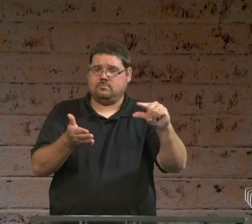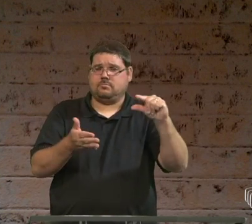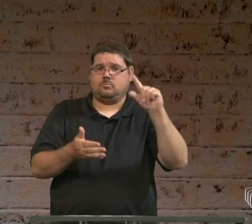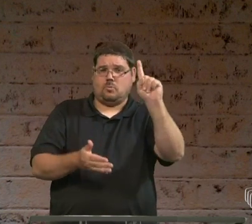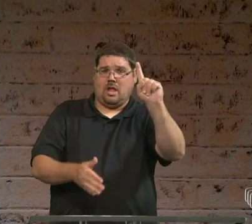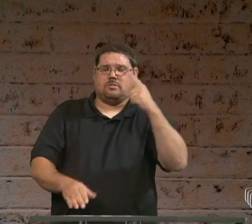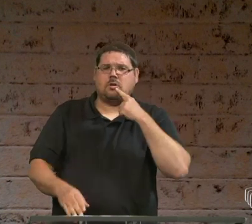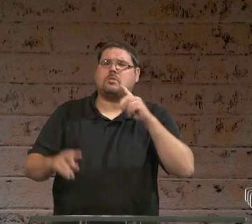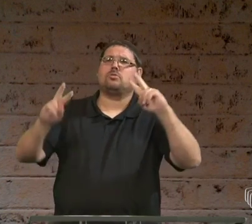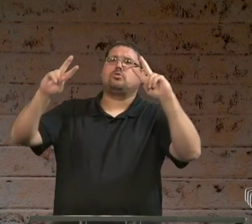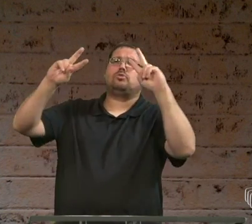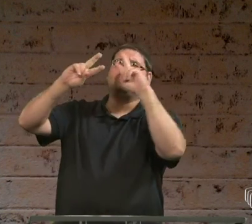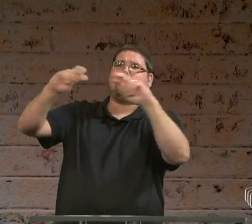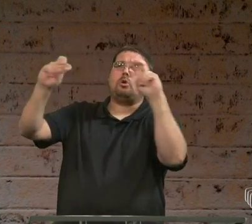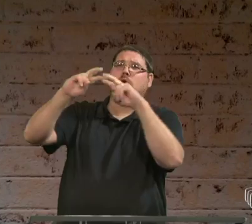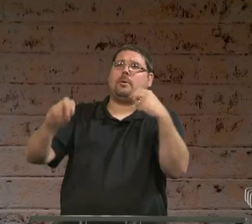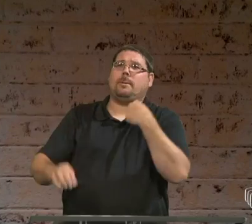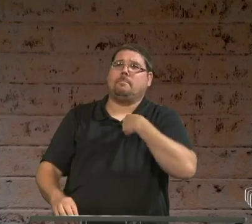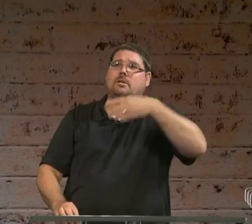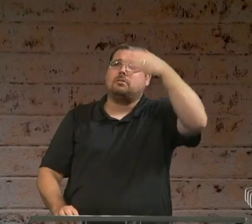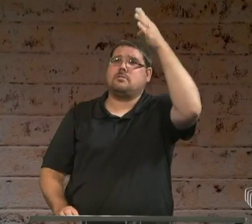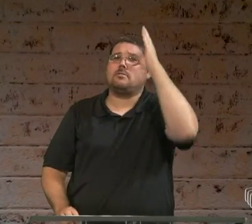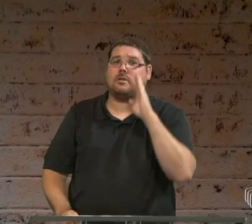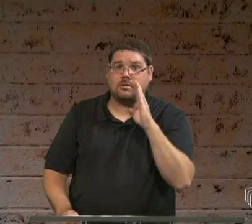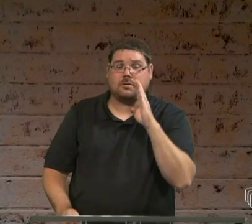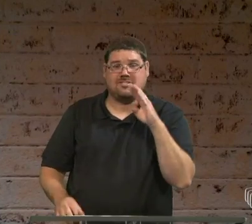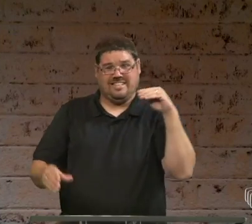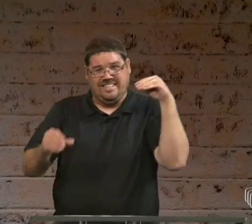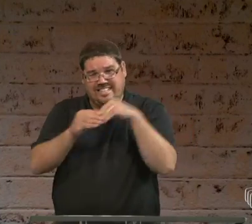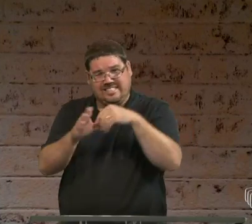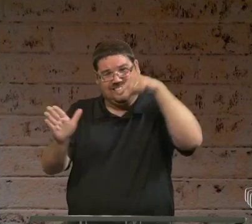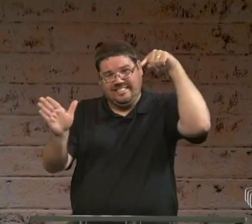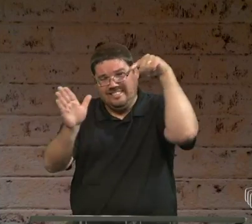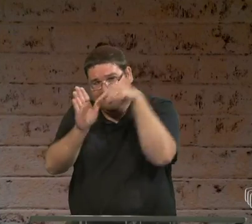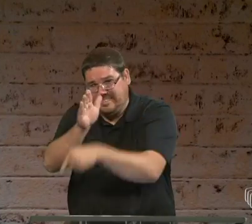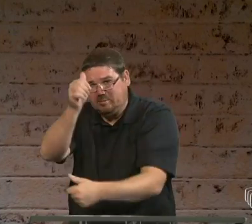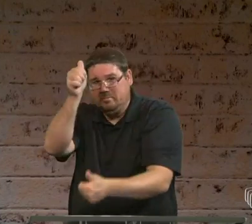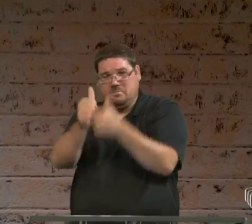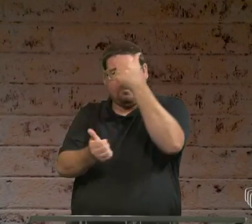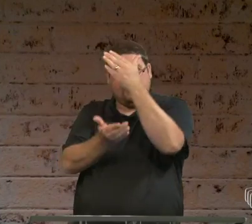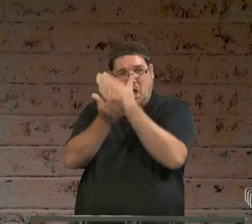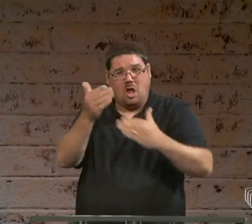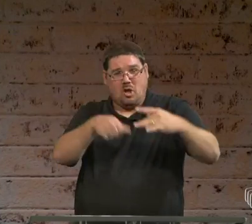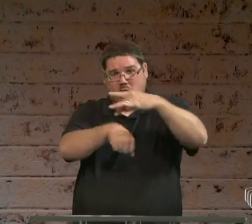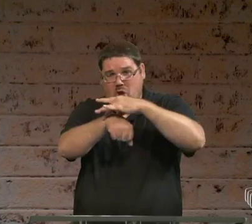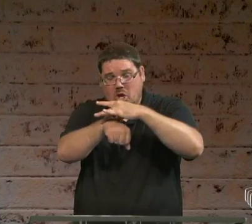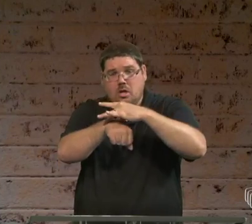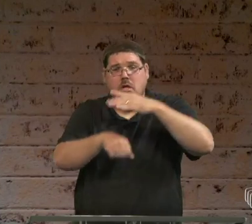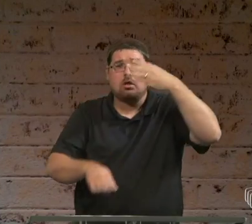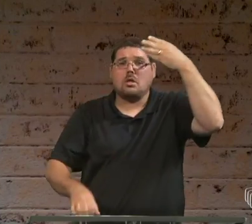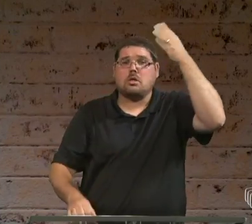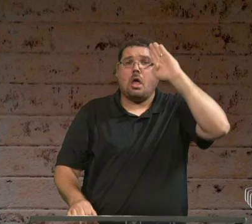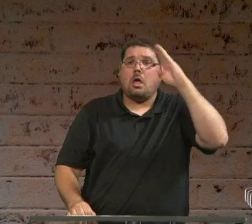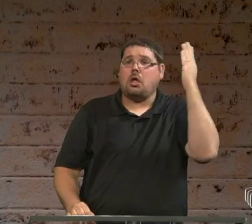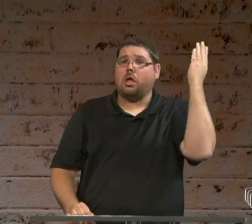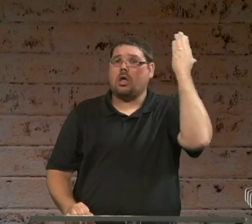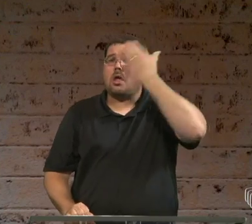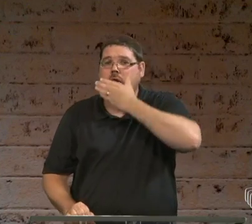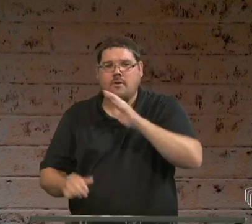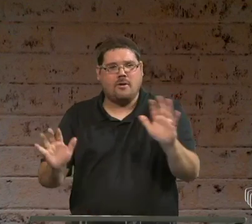You remember the verse 1, it says, "Search me, O God." If we went to the deepest part of the earth and